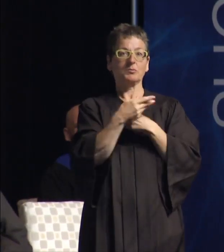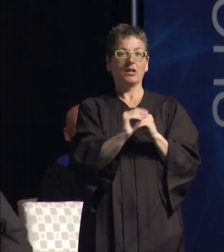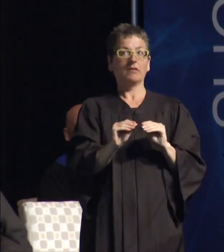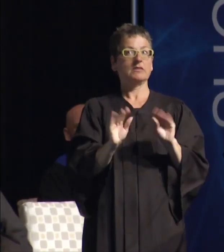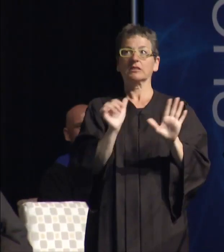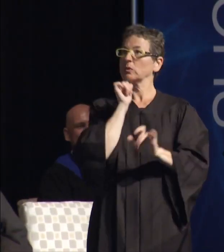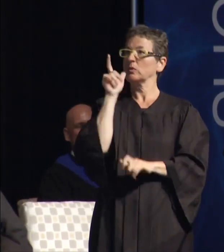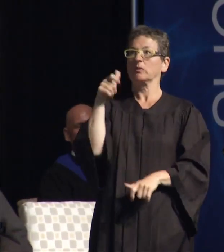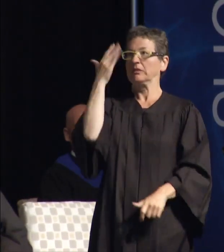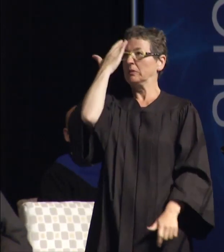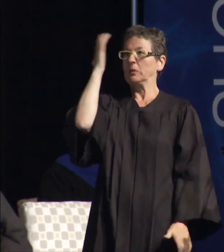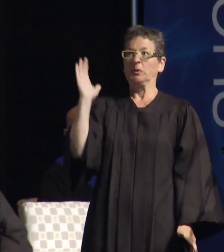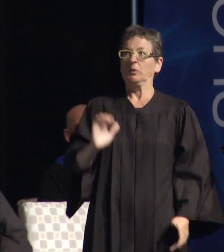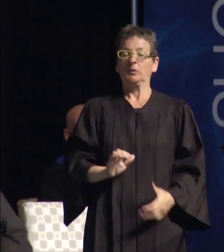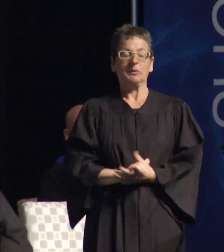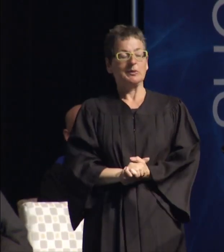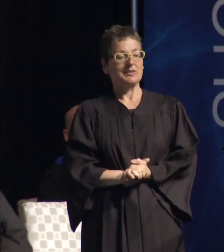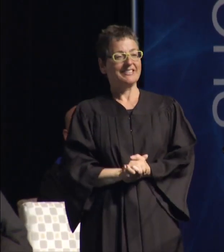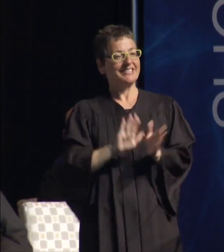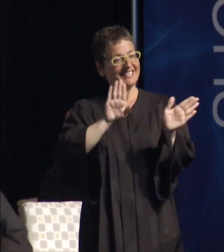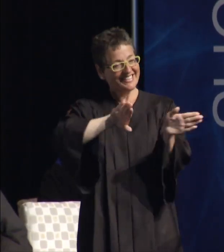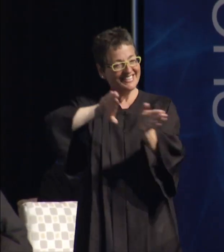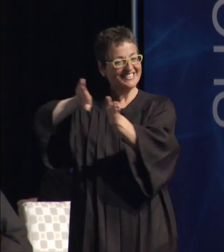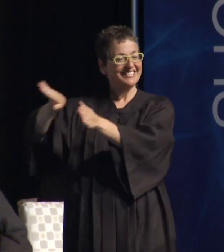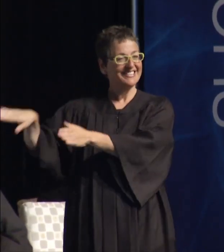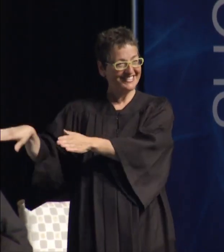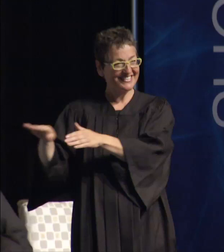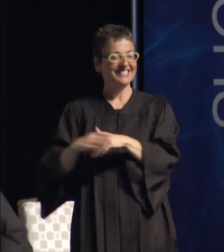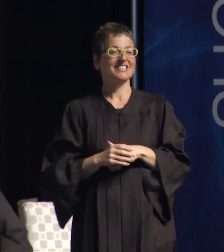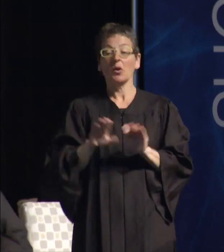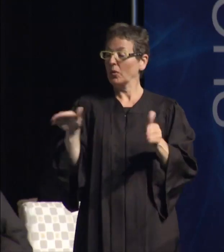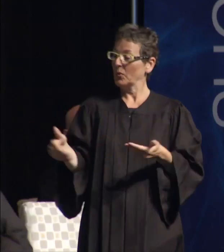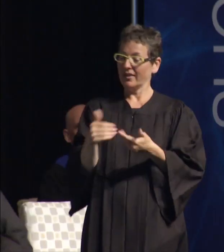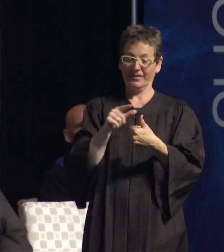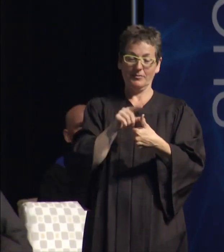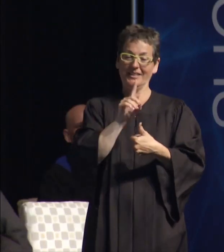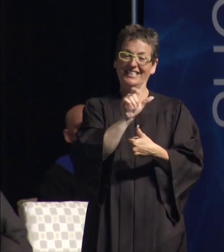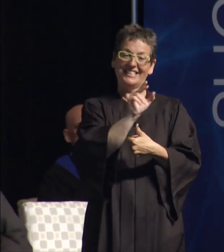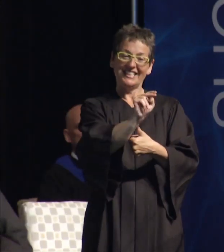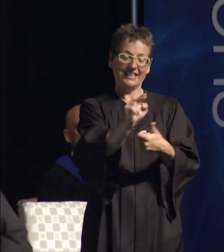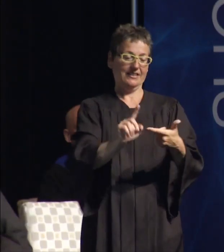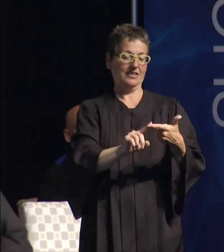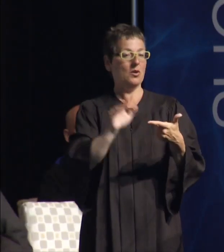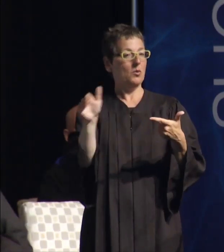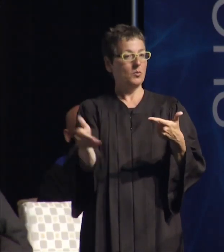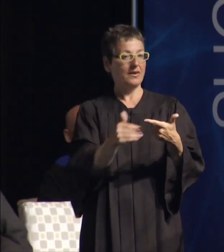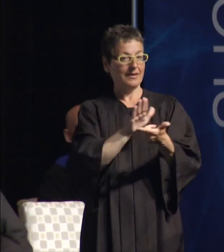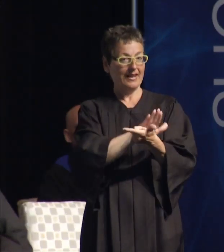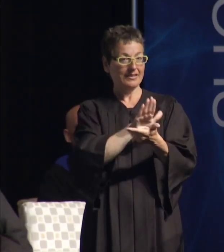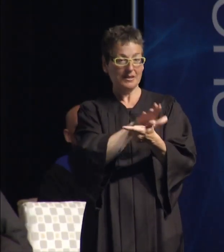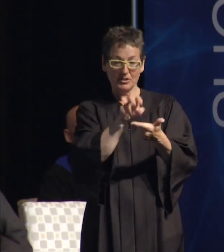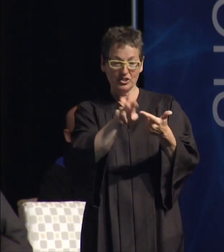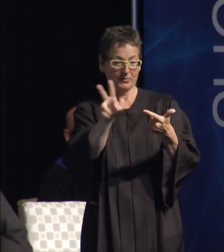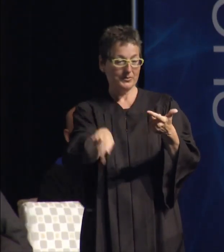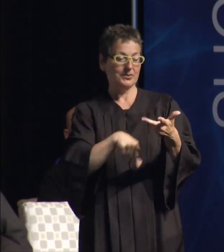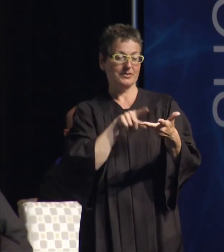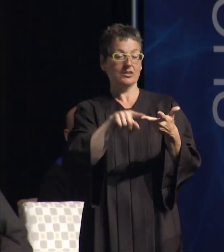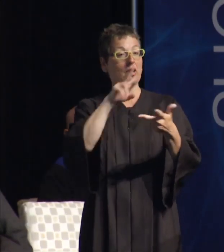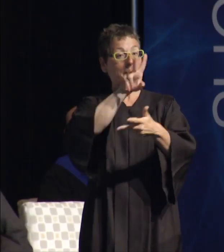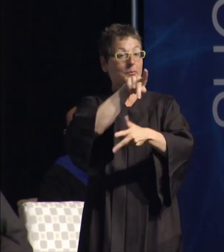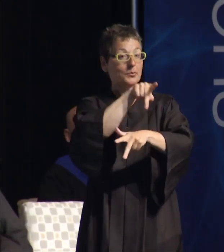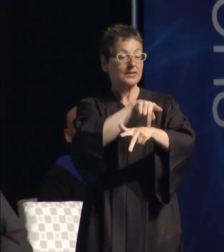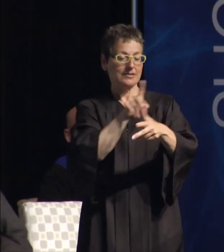know. But all kidding aside, welcome our dean, welcome our academic chair, welcome our principal,